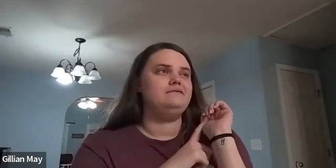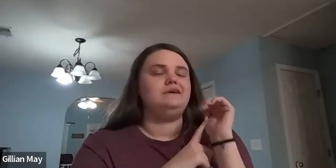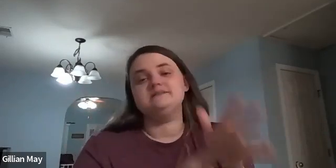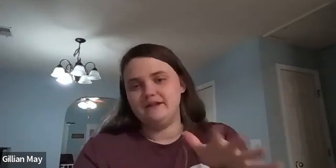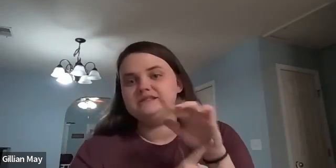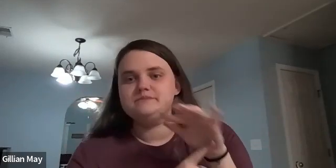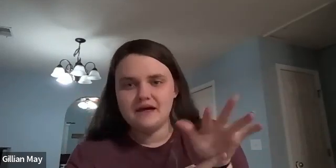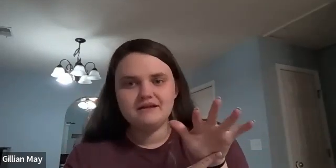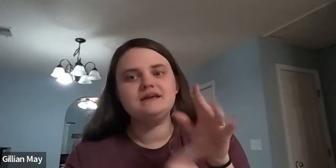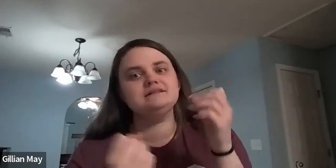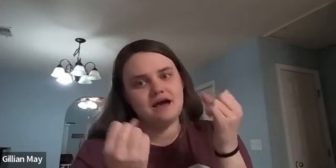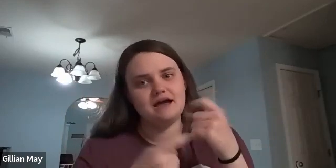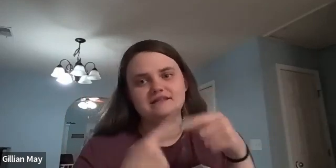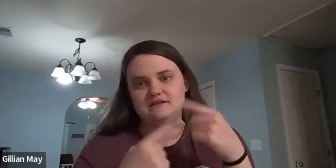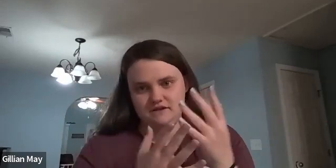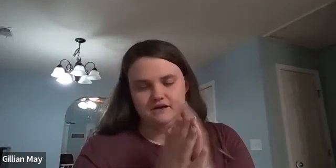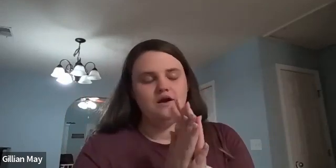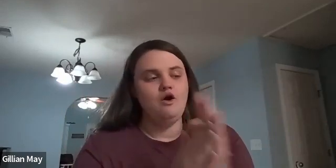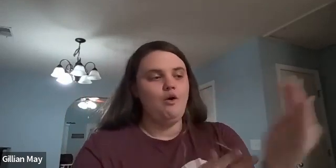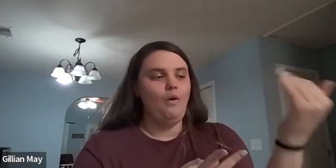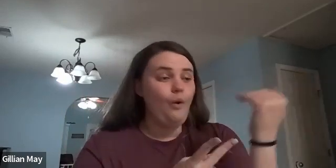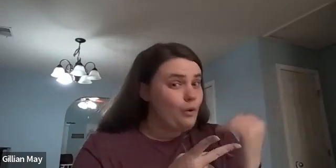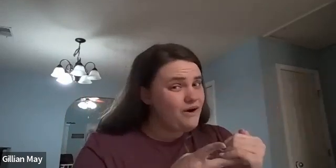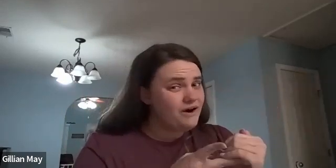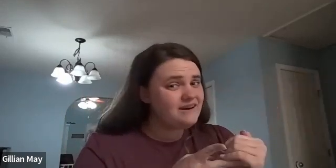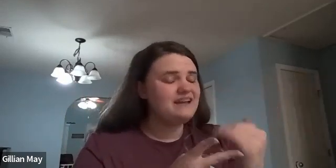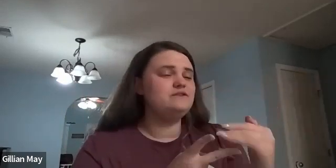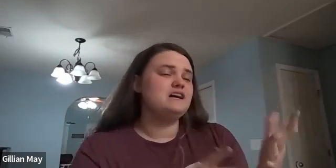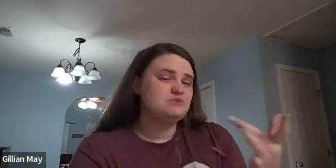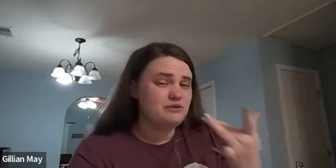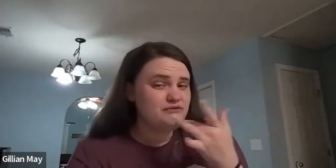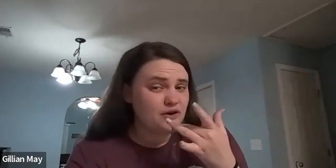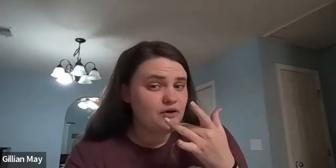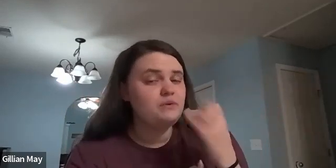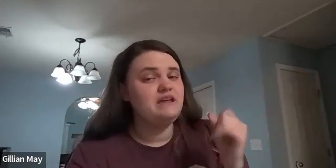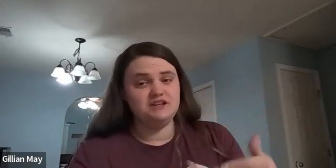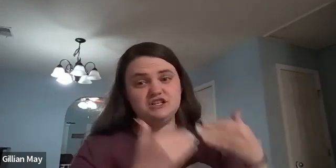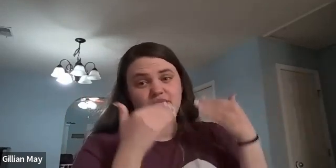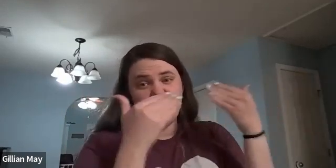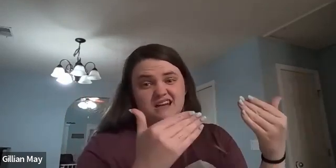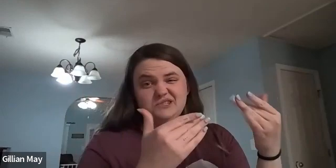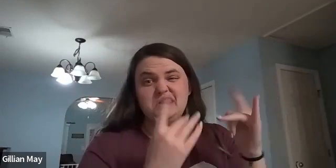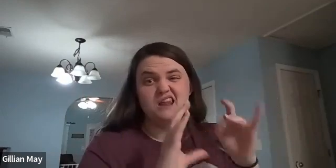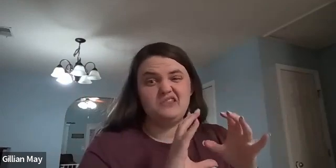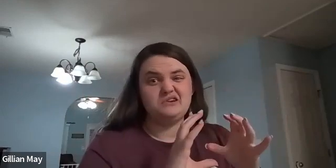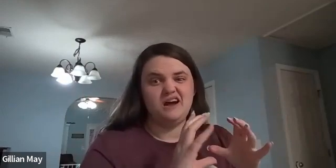not spelling, signs, everything. Or if you guys would prefer, we can just go ahead and do another kind